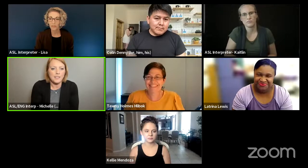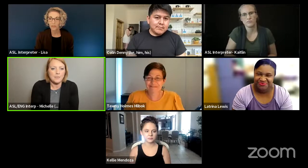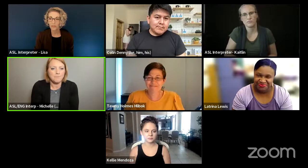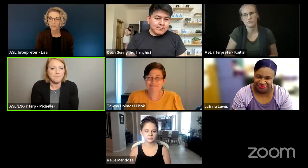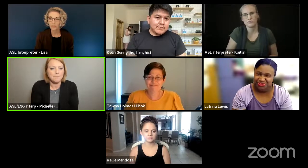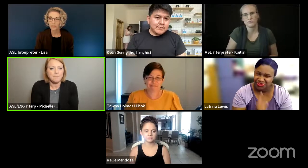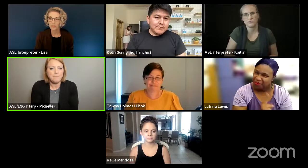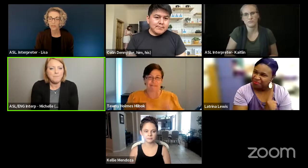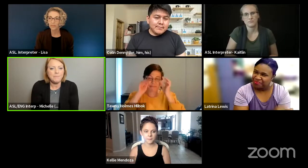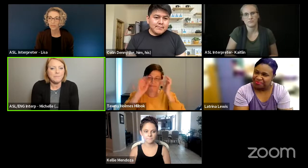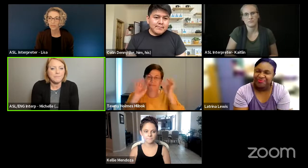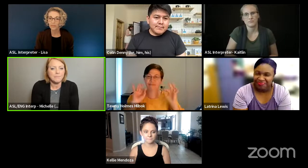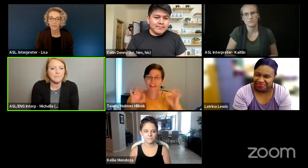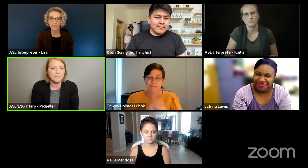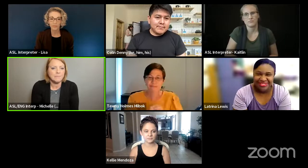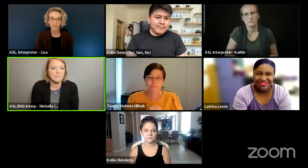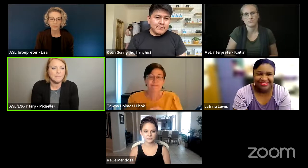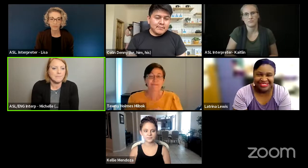with us.